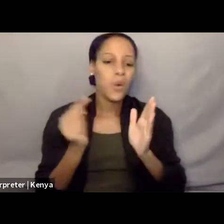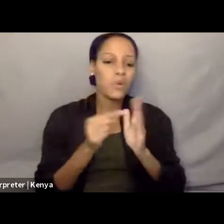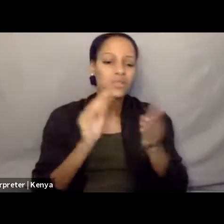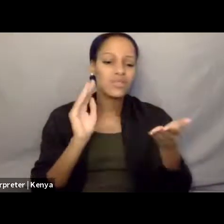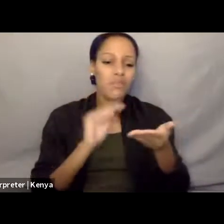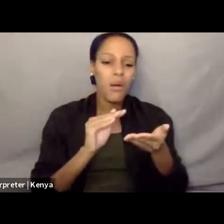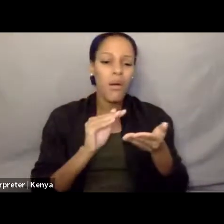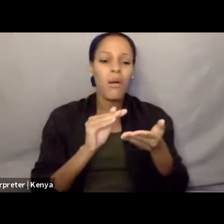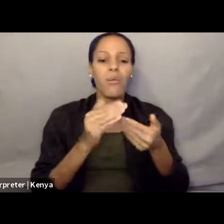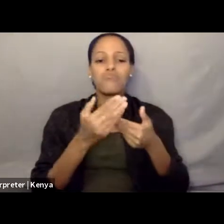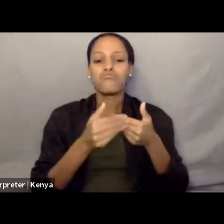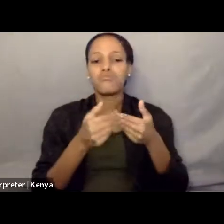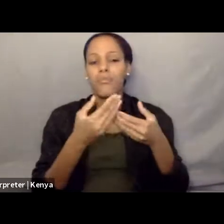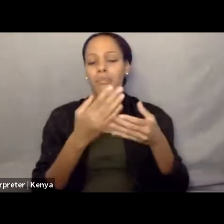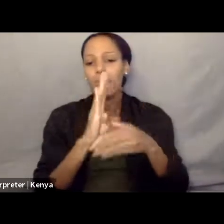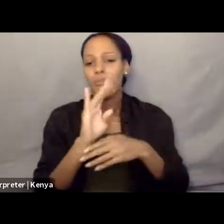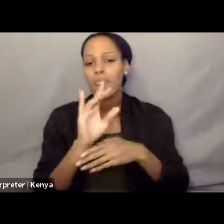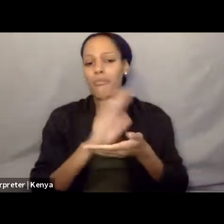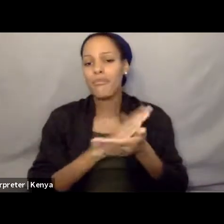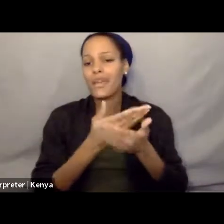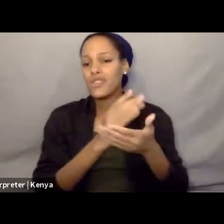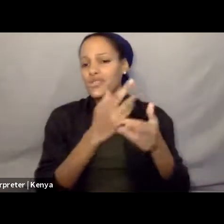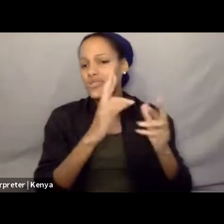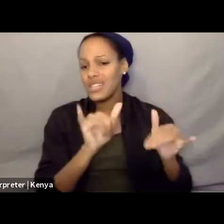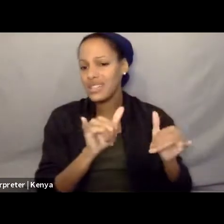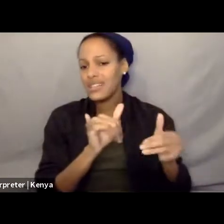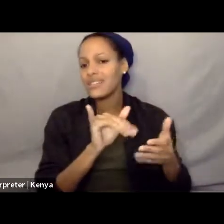or a slice.